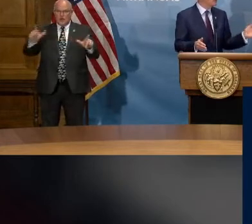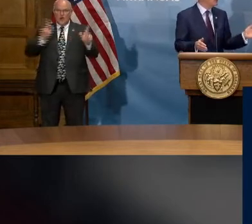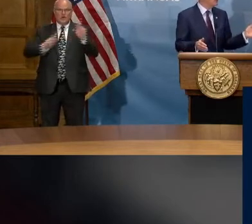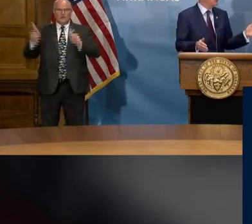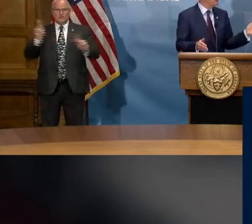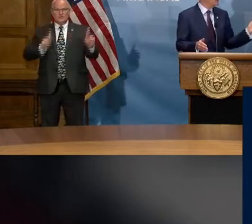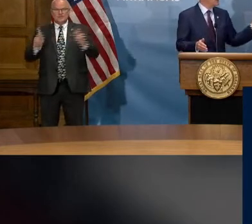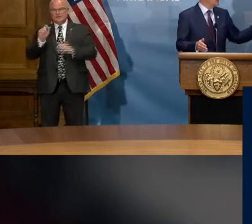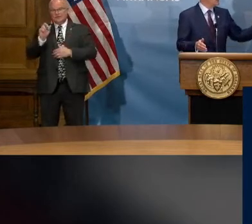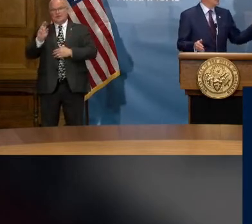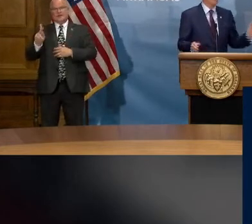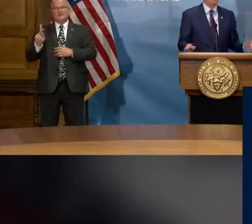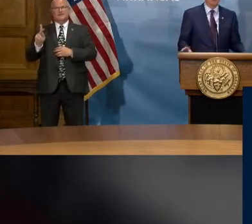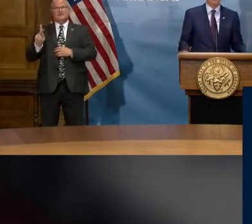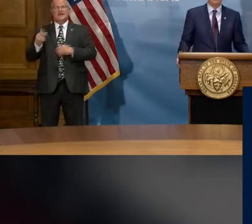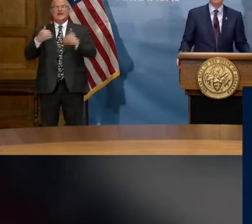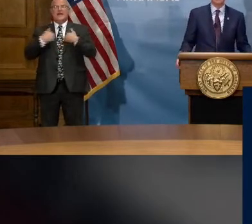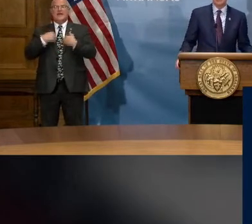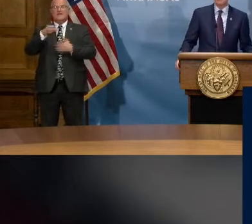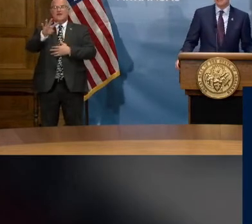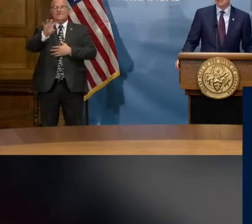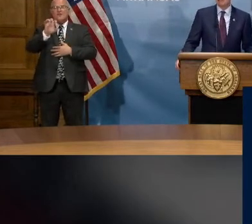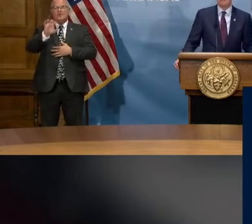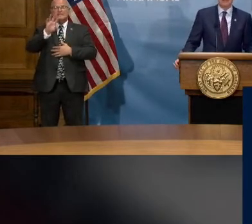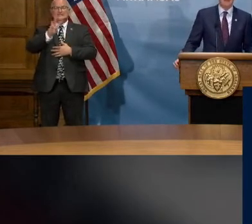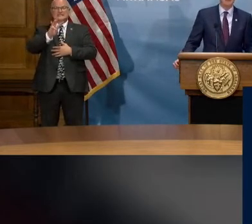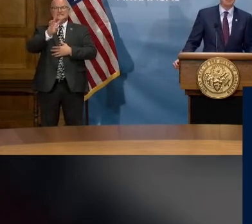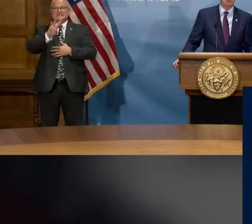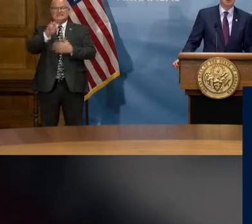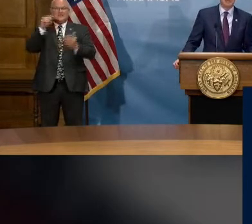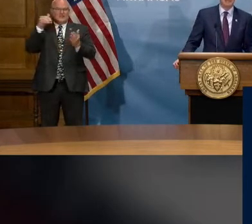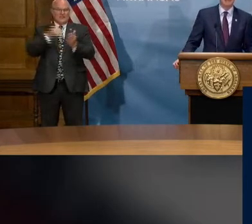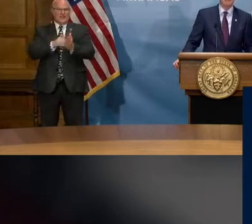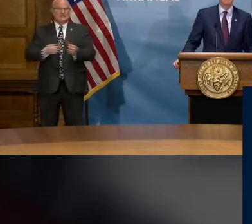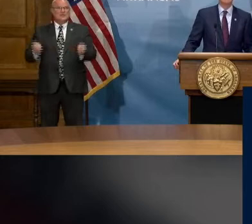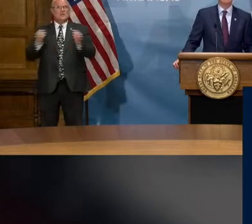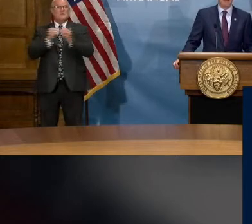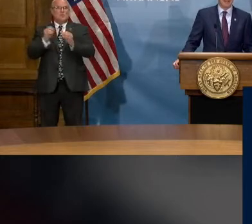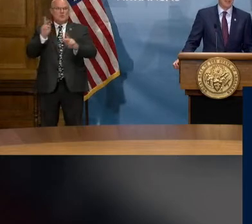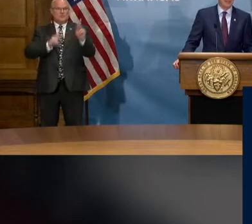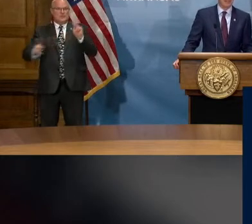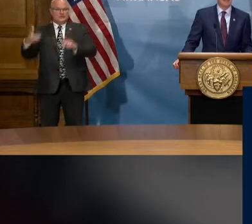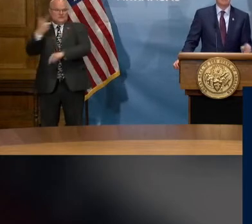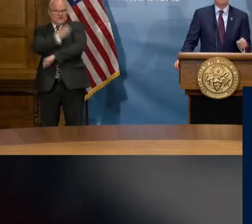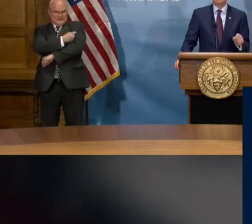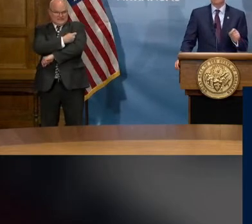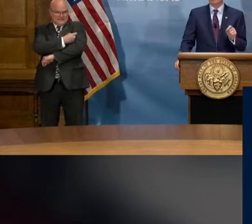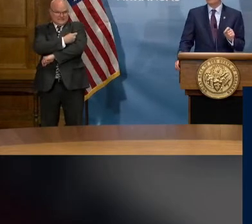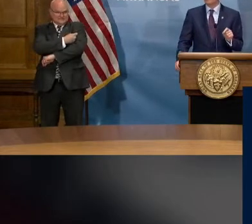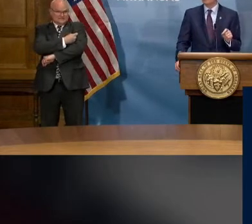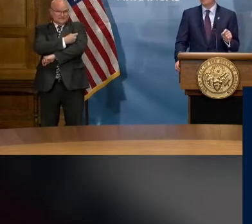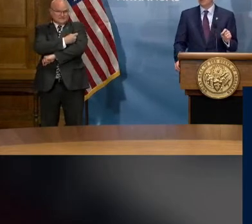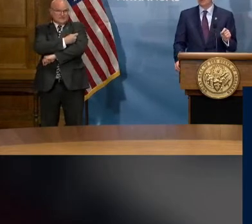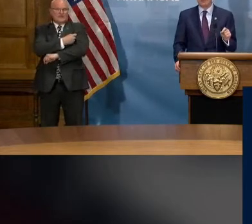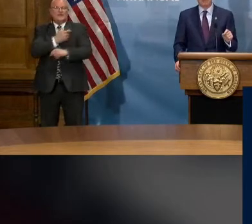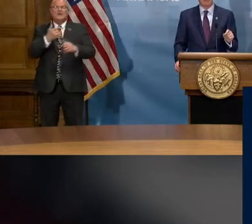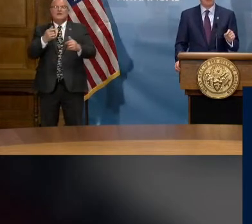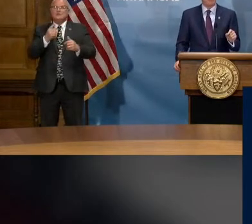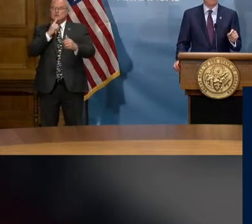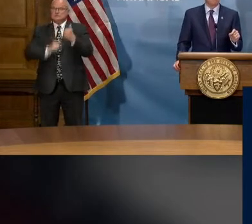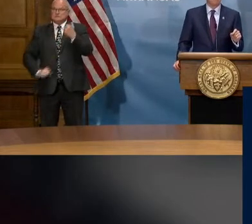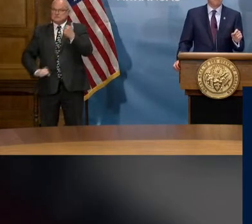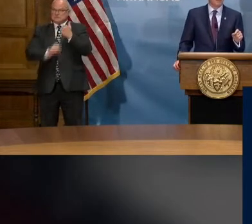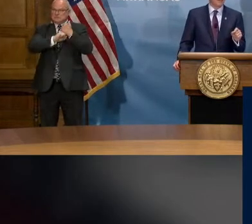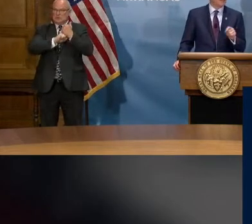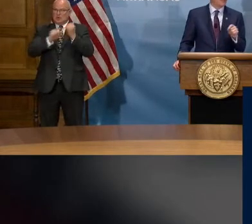in the communities to get 467,000 more Arkansans vaccinated. To underscore this